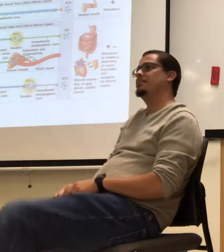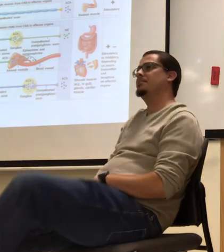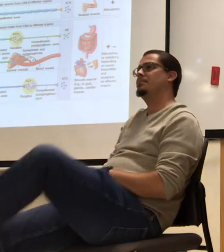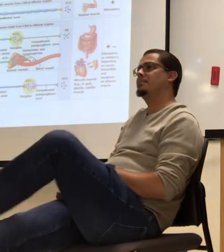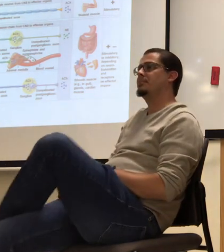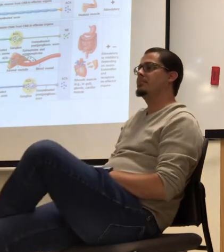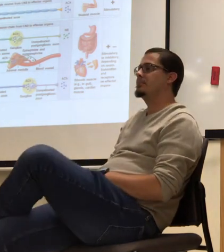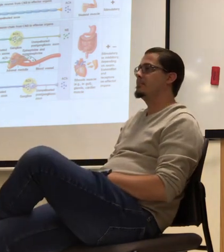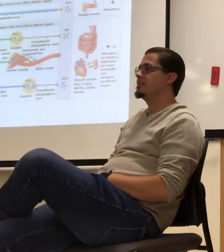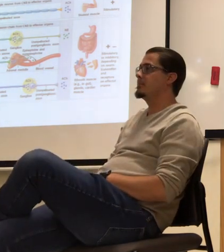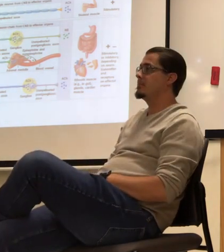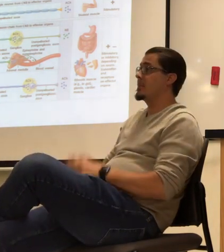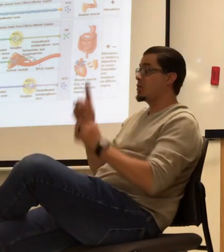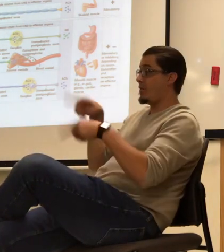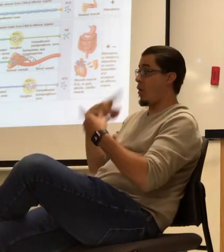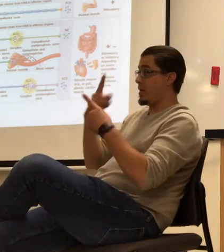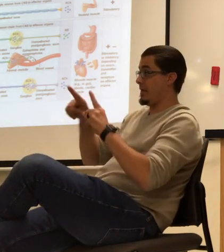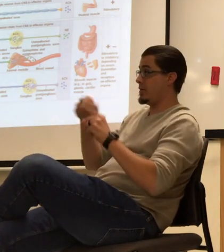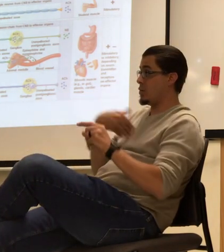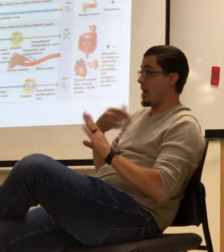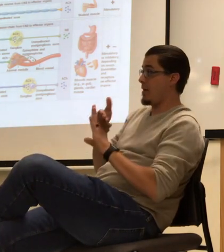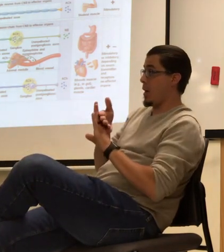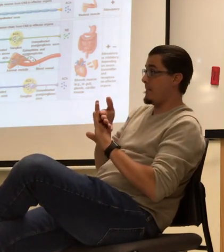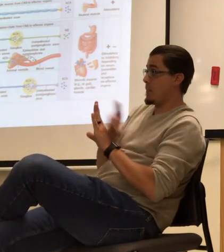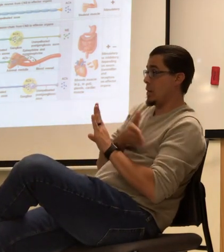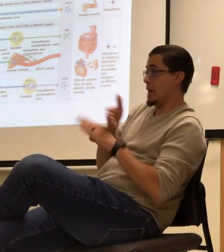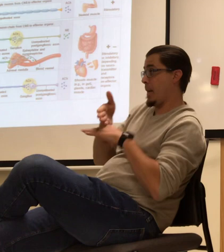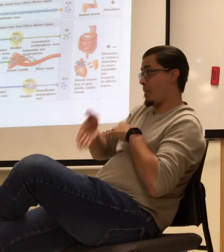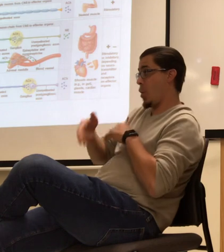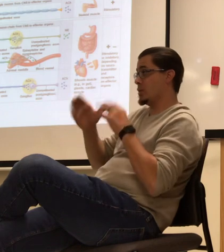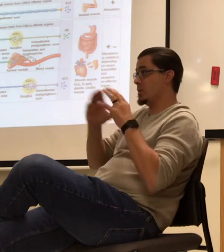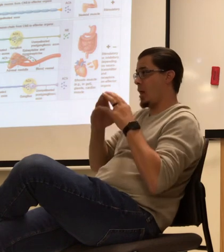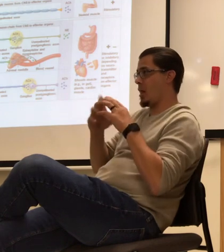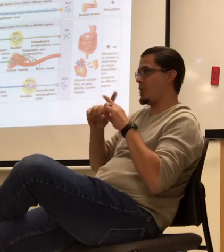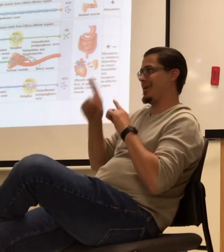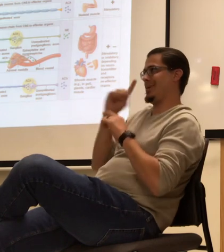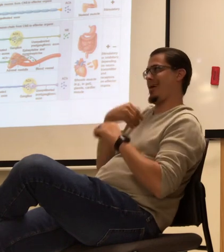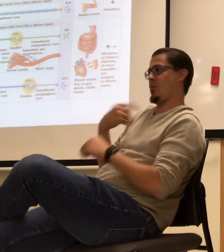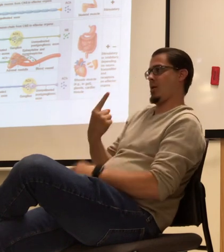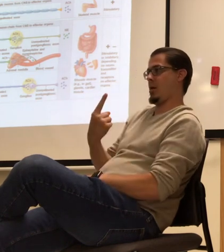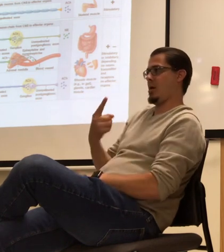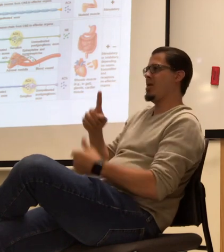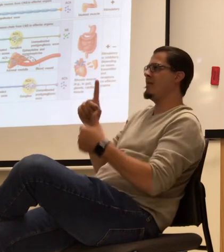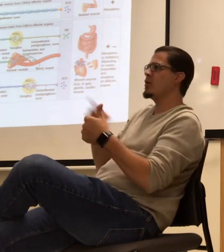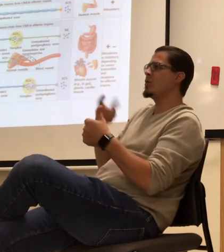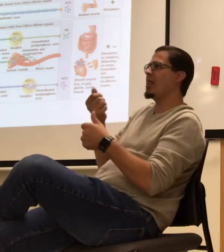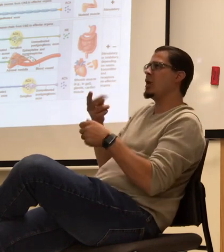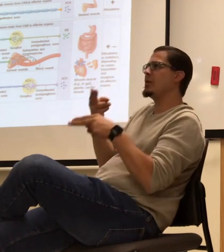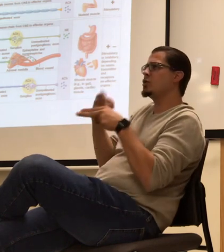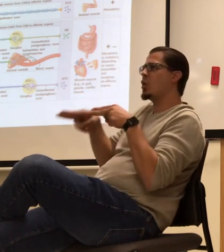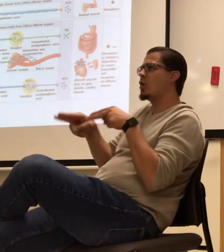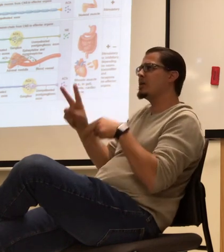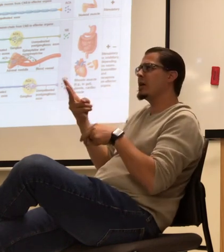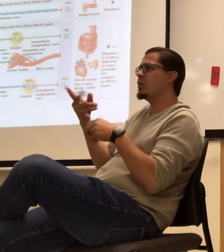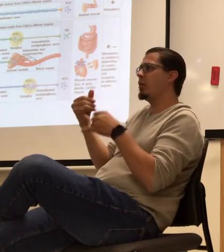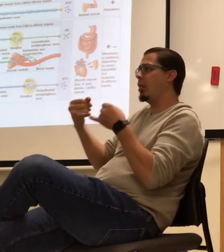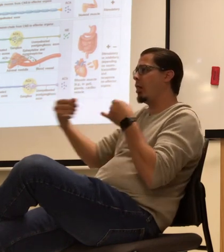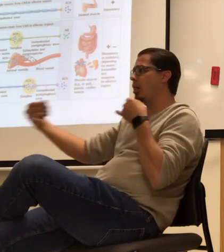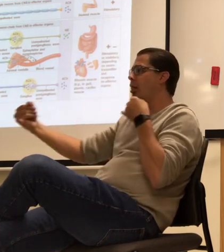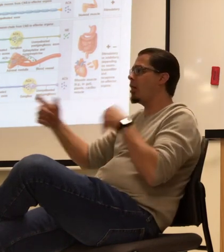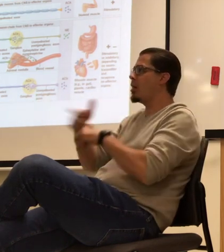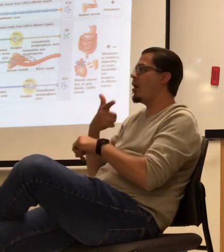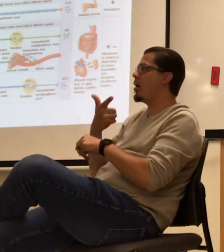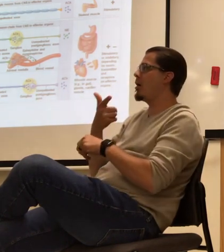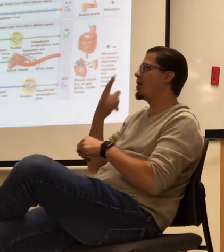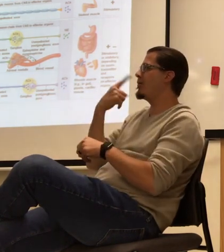So differences already, we have a pre and a post cell, whereas here we only have one. The first one's a little bit shorter, the second one's a little bit longer in terms of